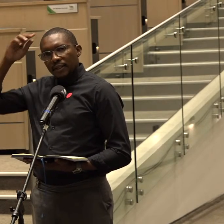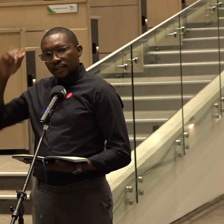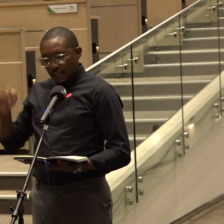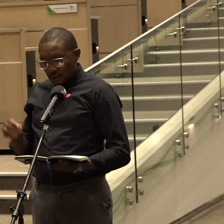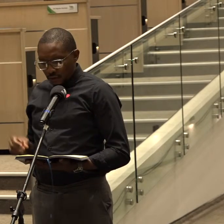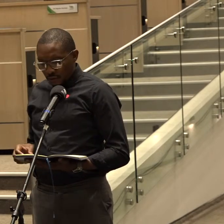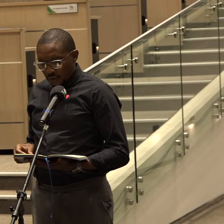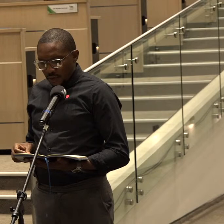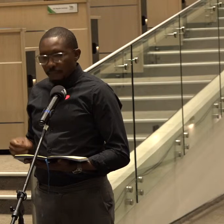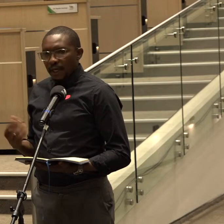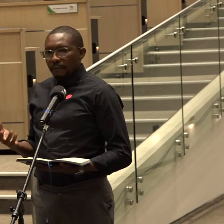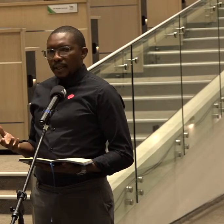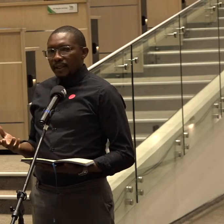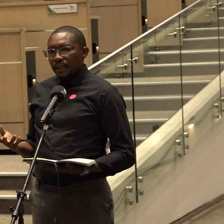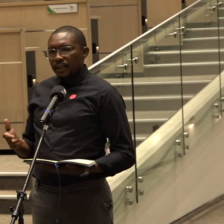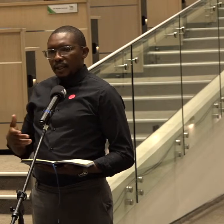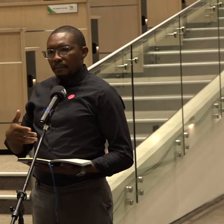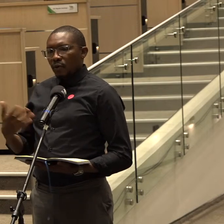foreign